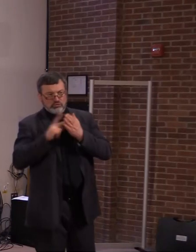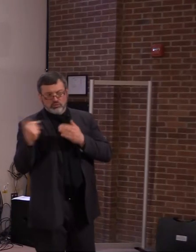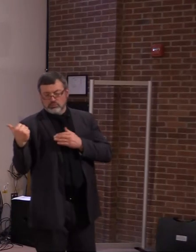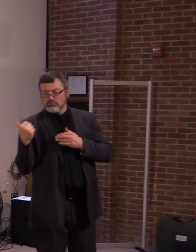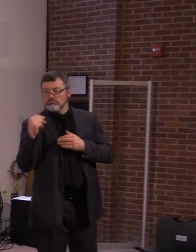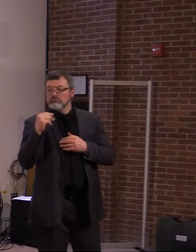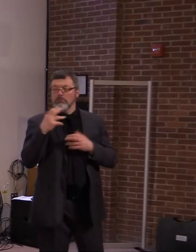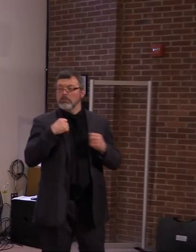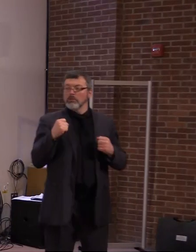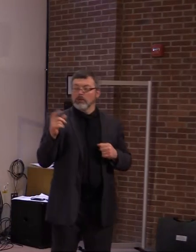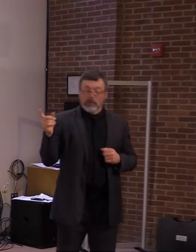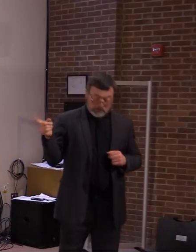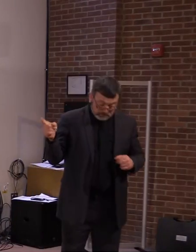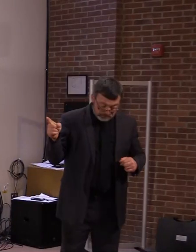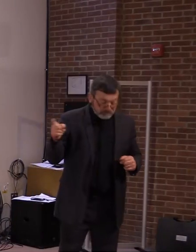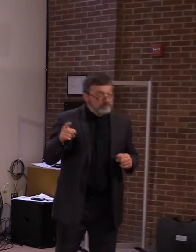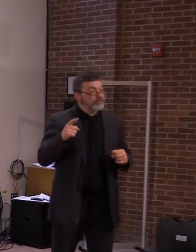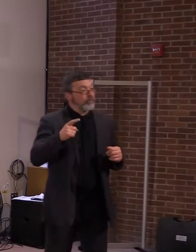Now, Leora,